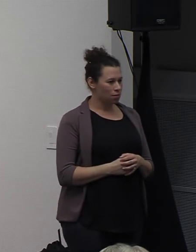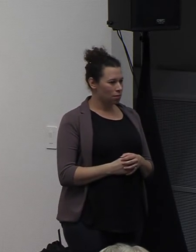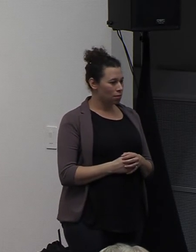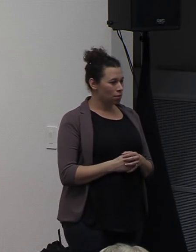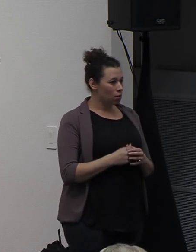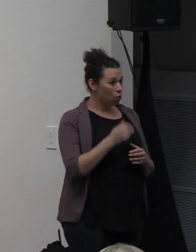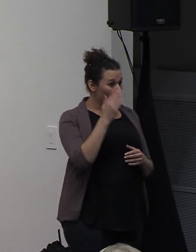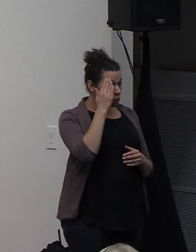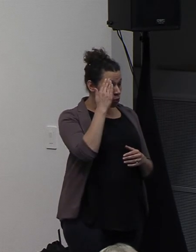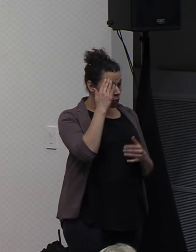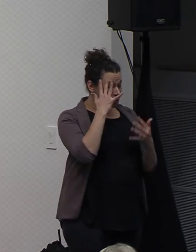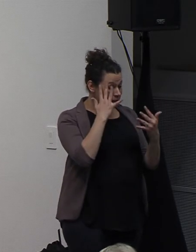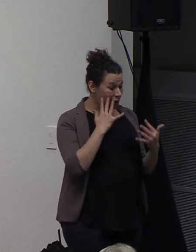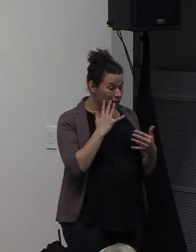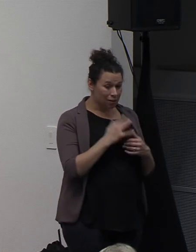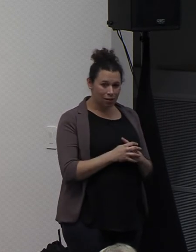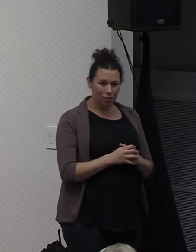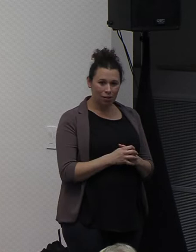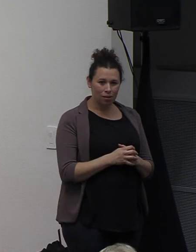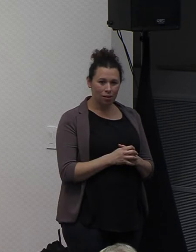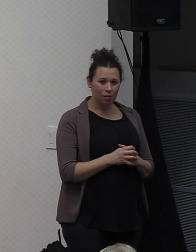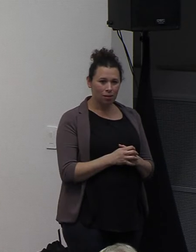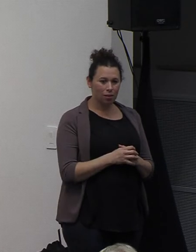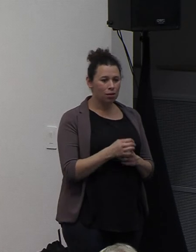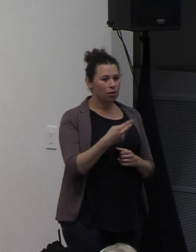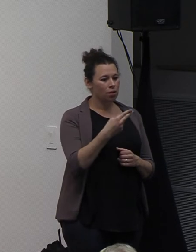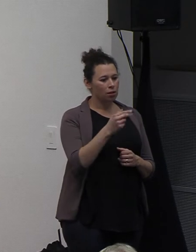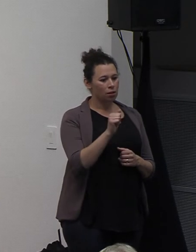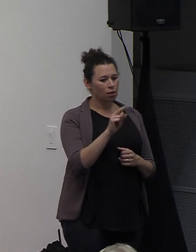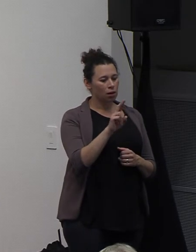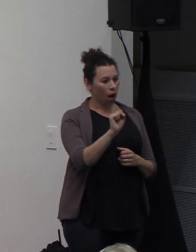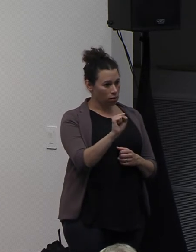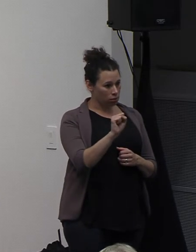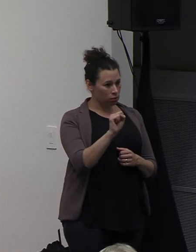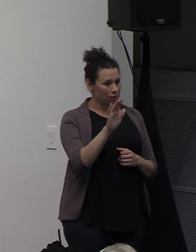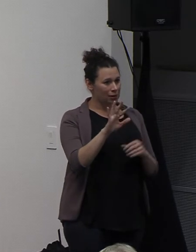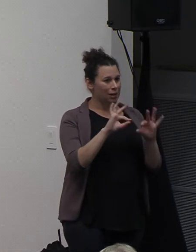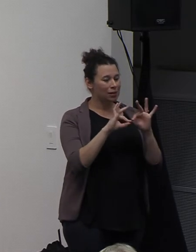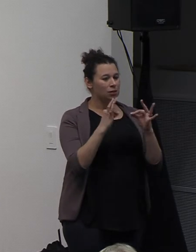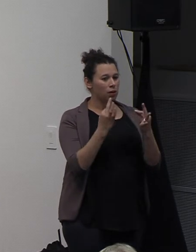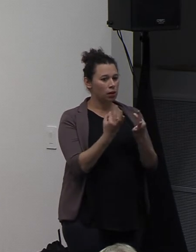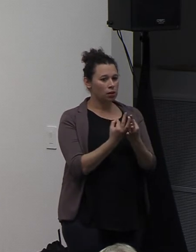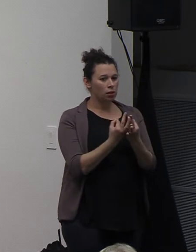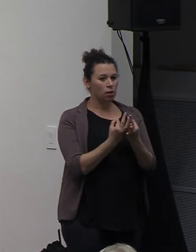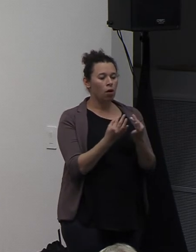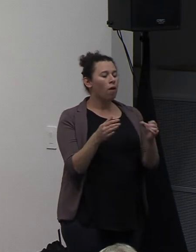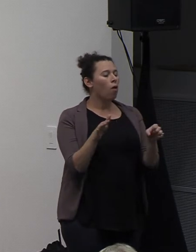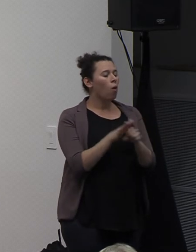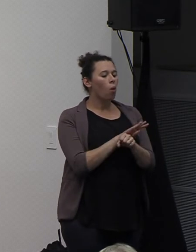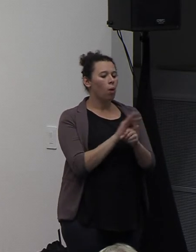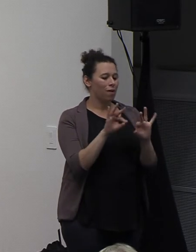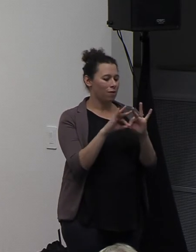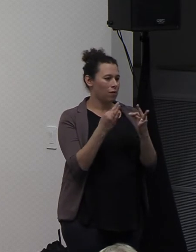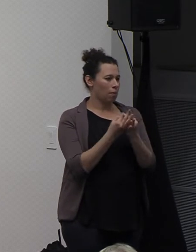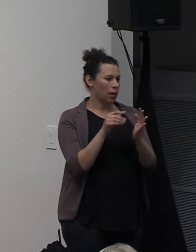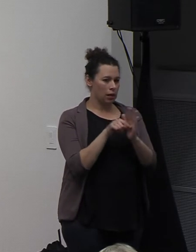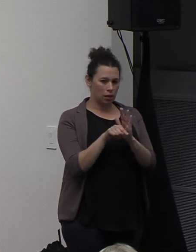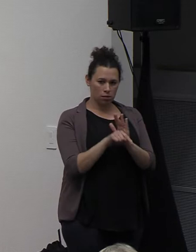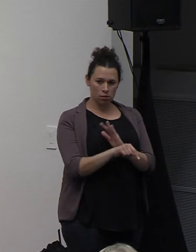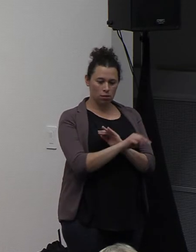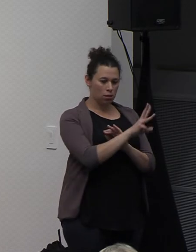on the story? Horst Sommerfeld family was completely killed, and Walter's